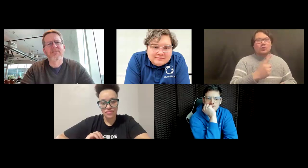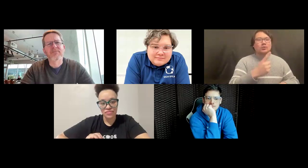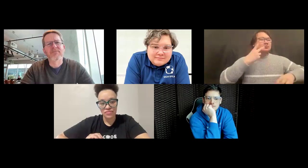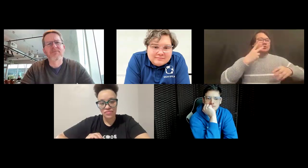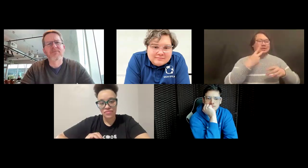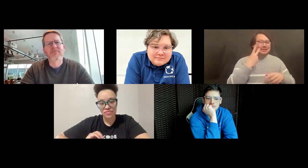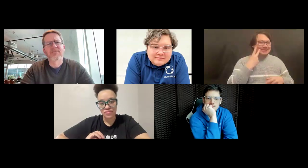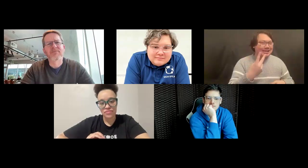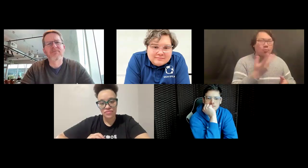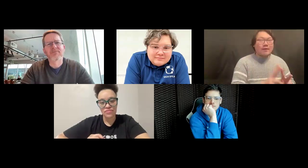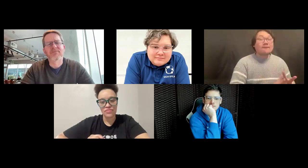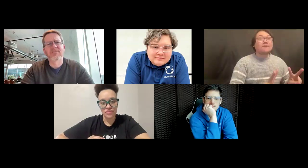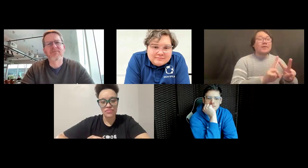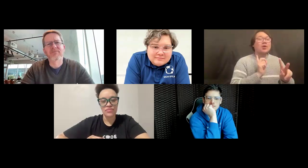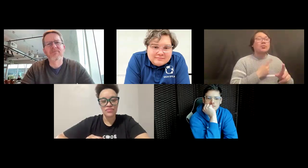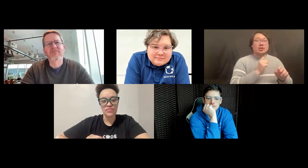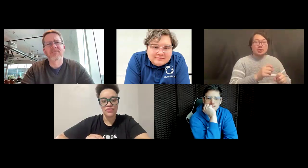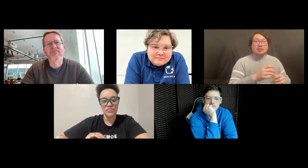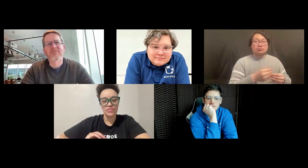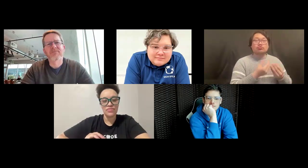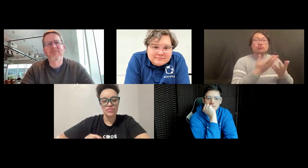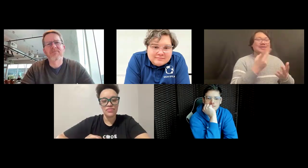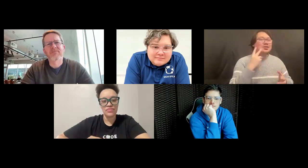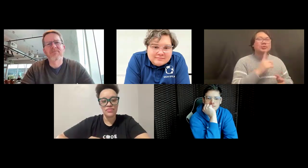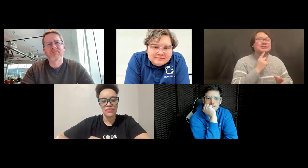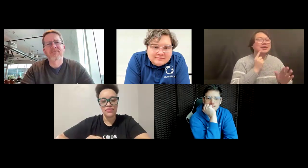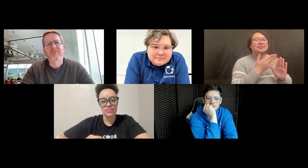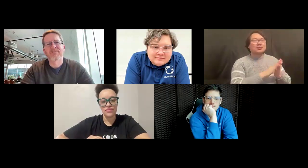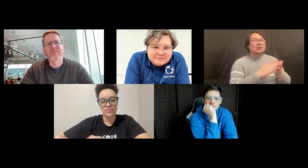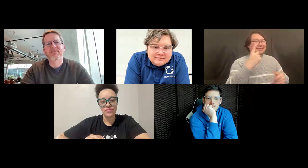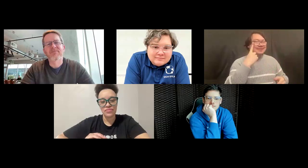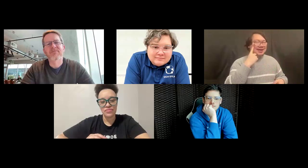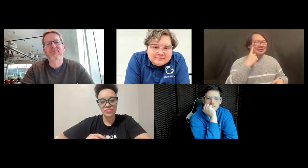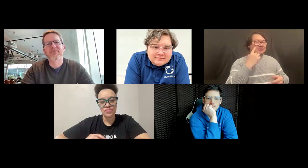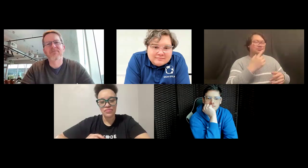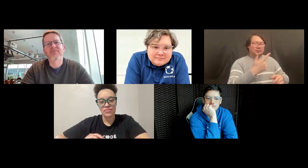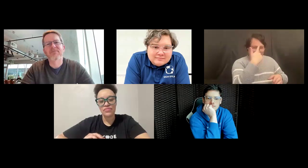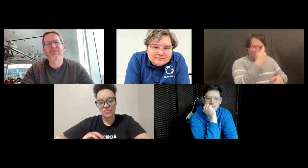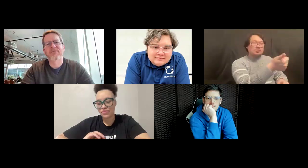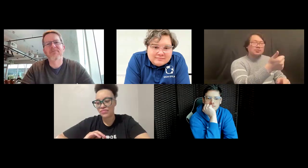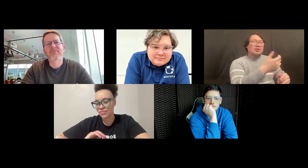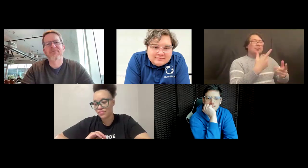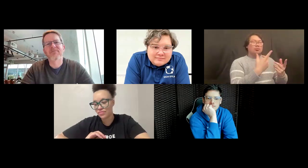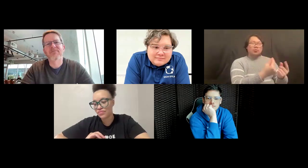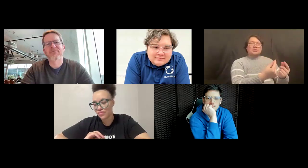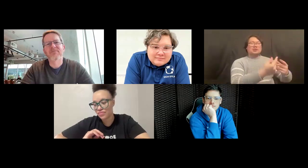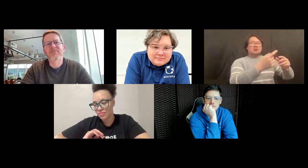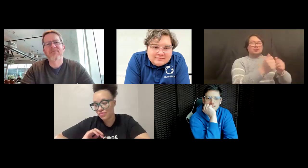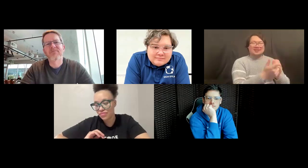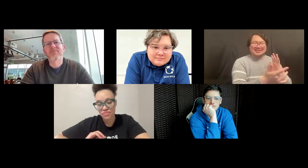not always so simple. And so what we see is, again, that value and putting the community in the forefront first,